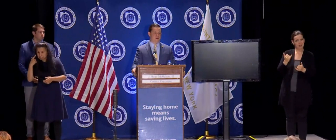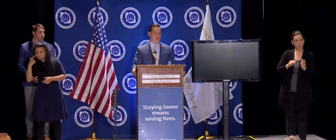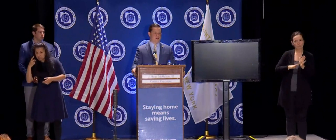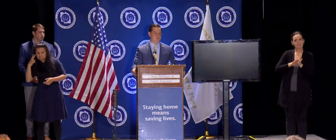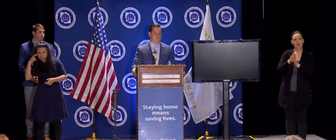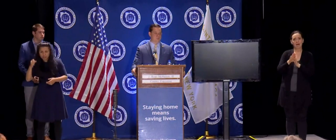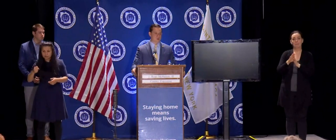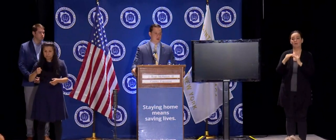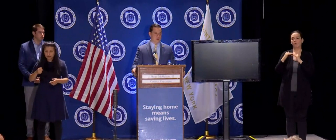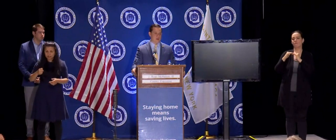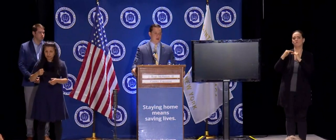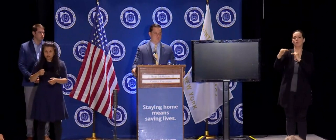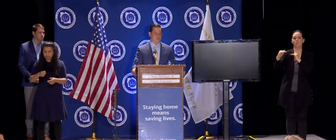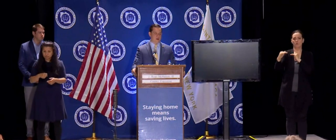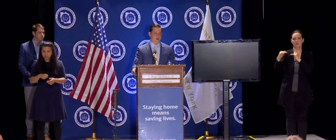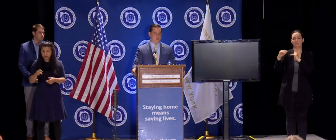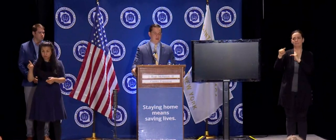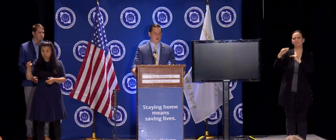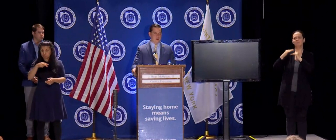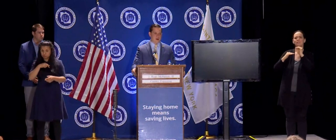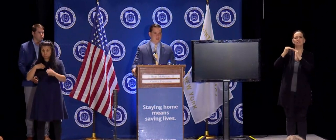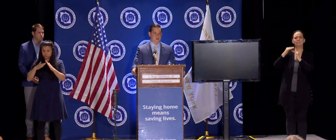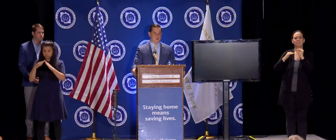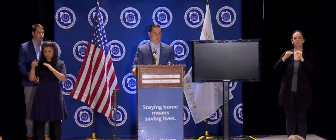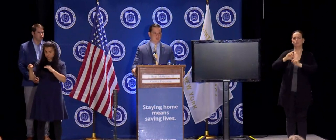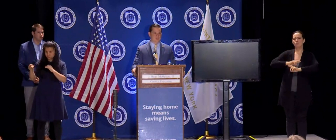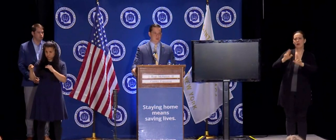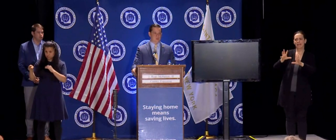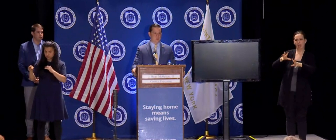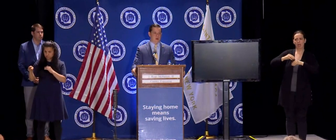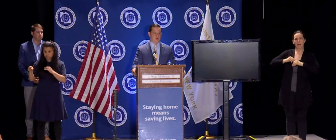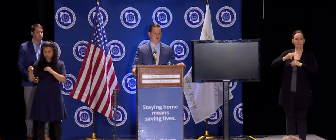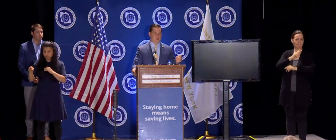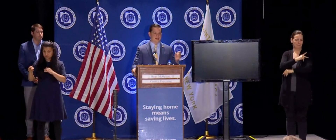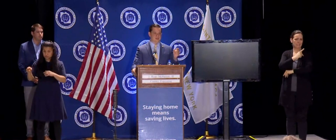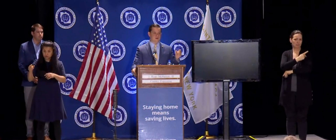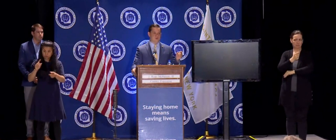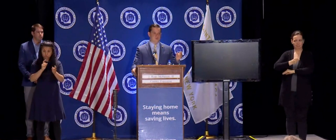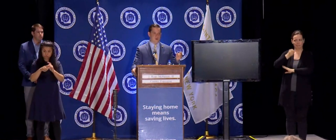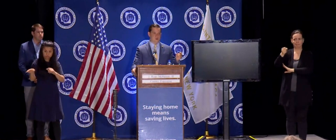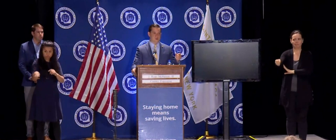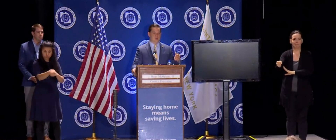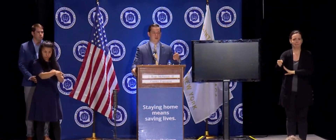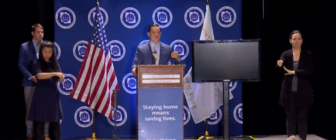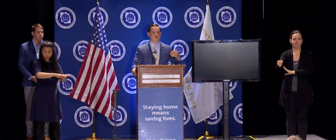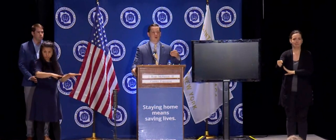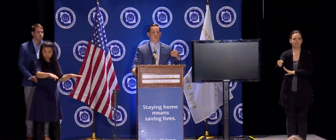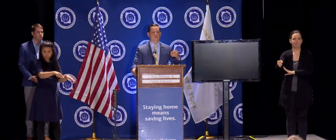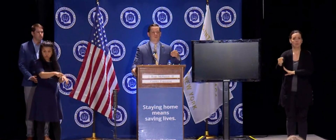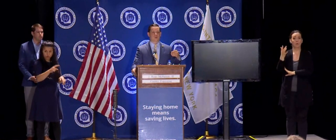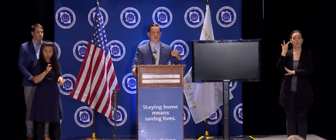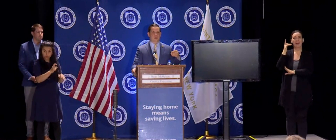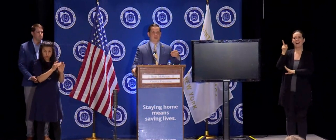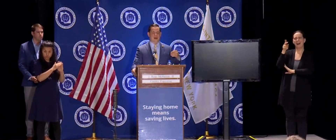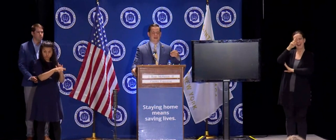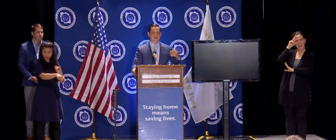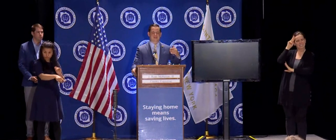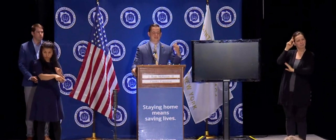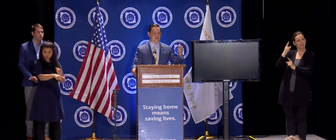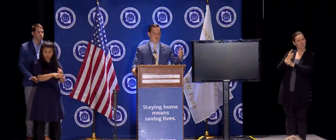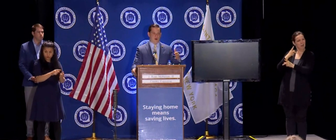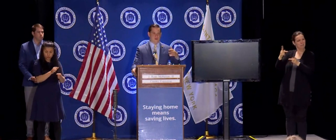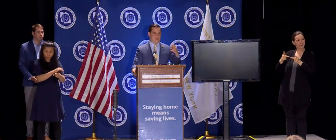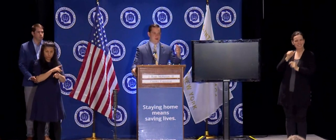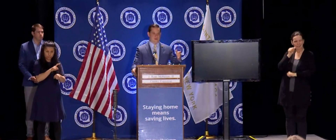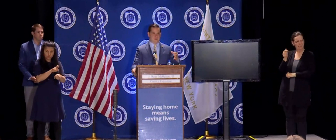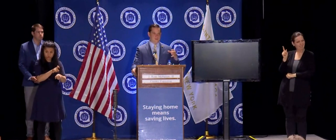of these buildings that are prepared to deal with COVID positive folks. So again, this